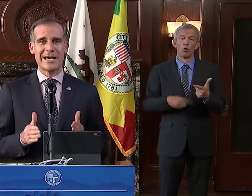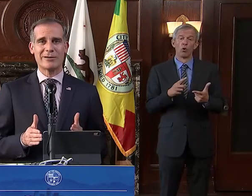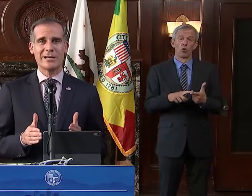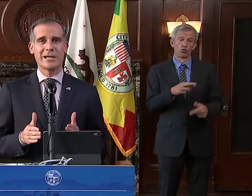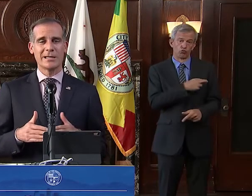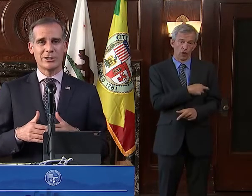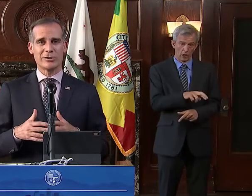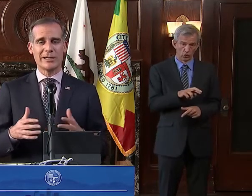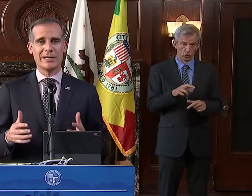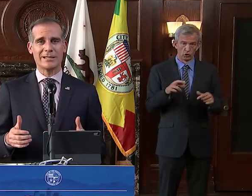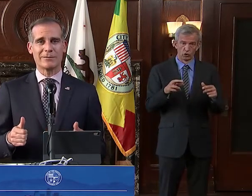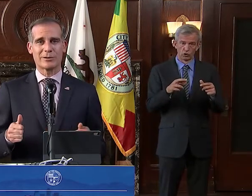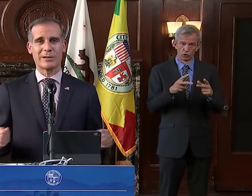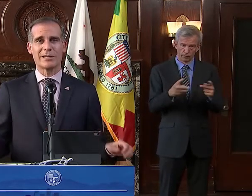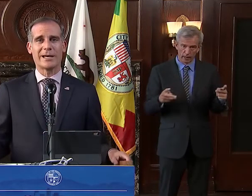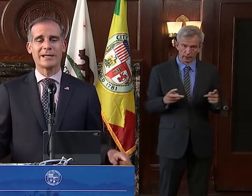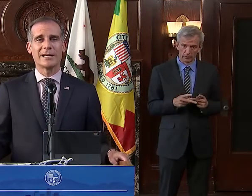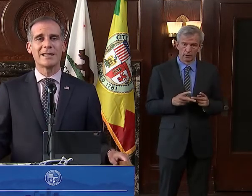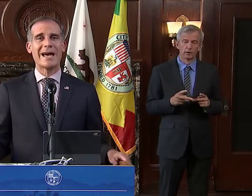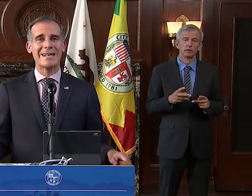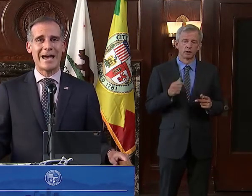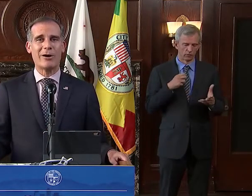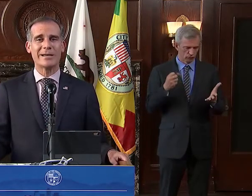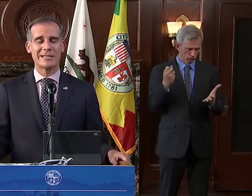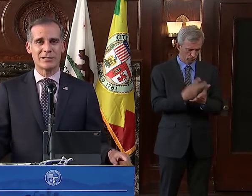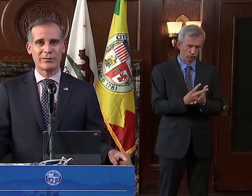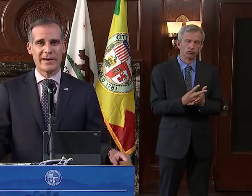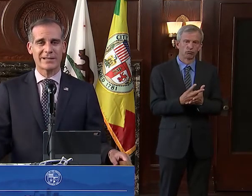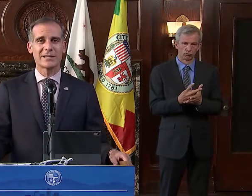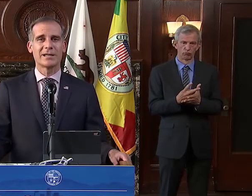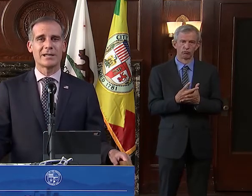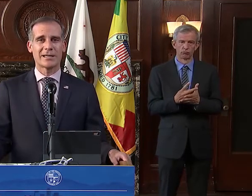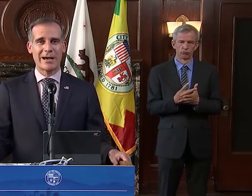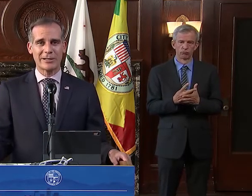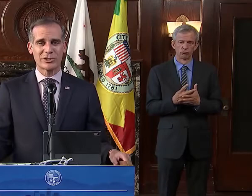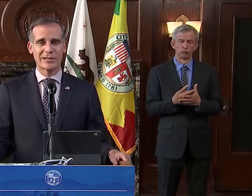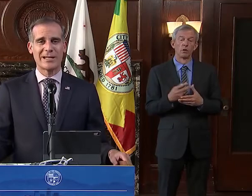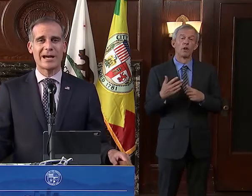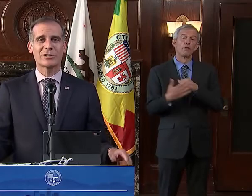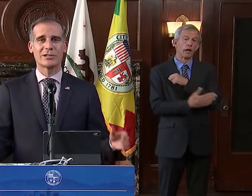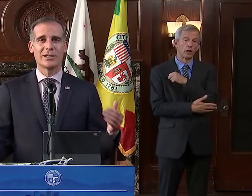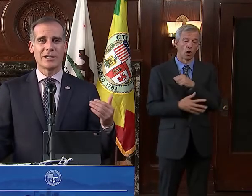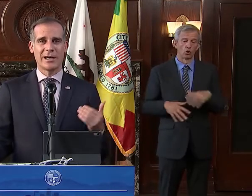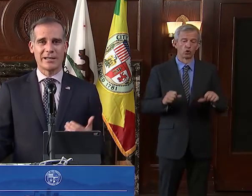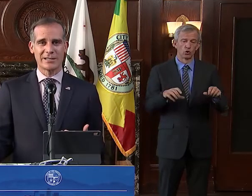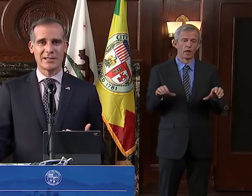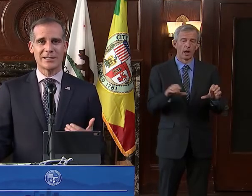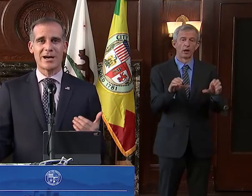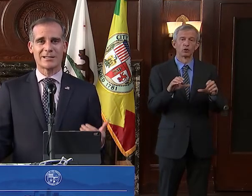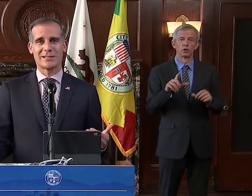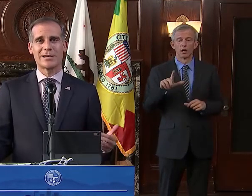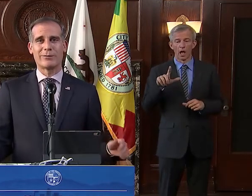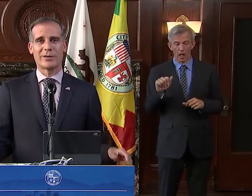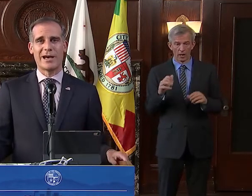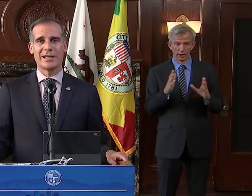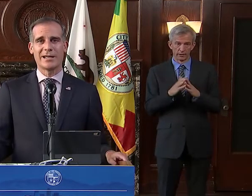as the county that you're in gives a green light, that now is in effect. The county took that action. LA City aligns itself with that. So